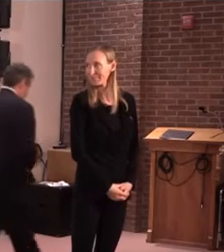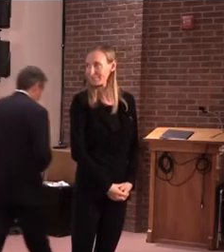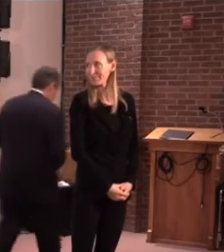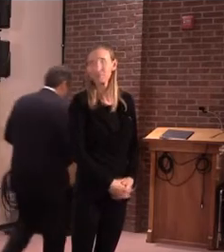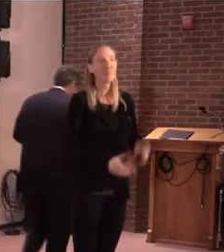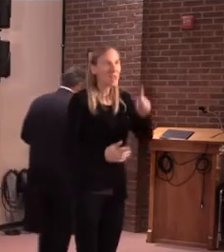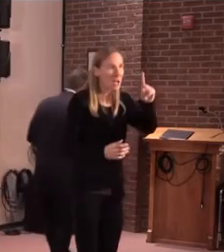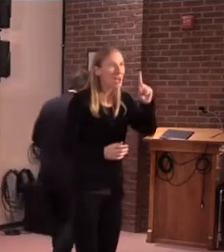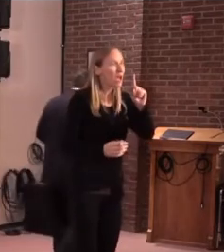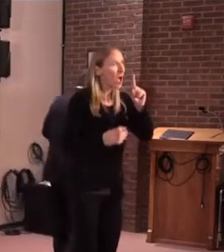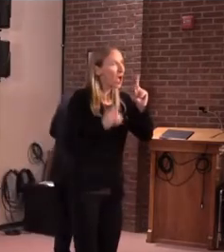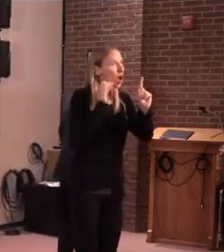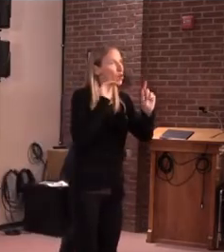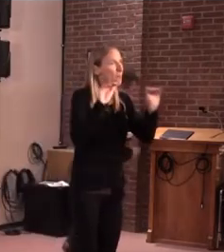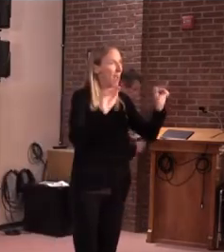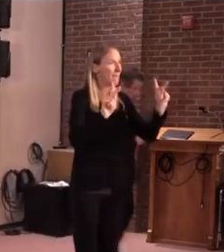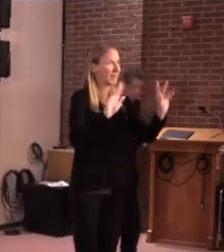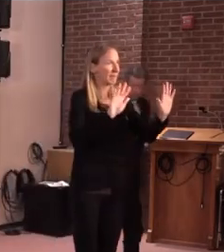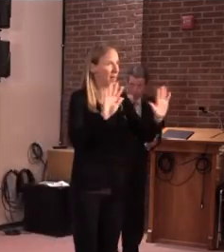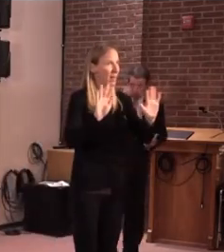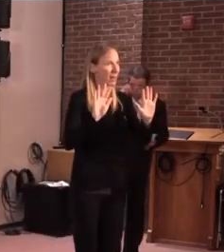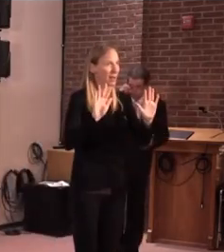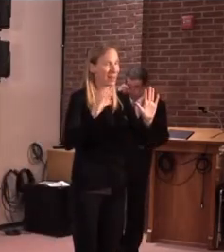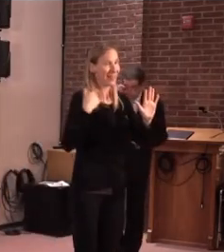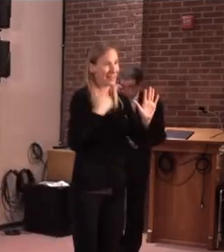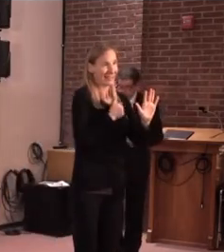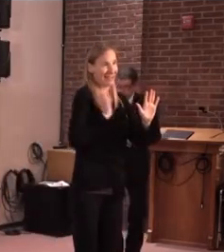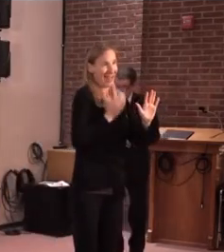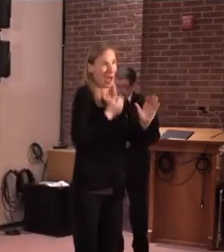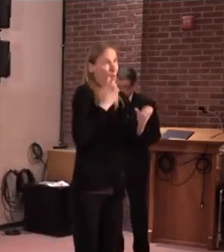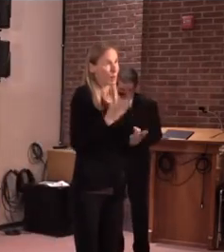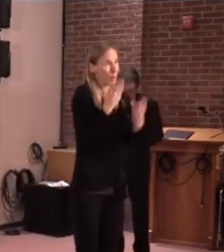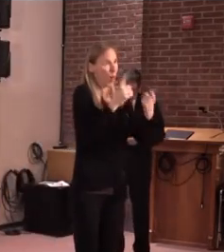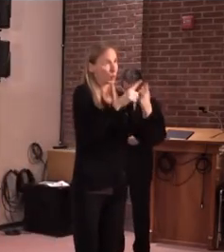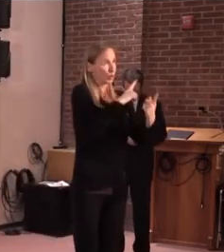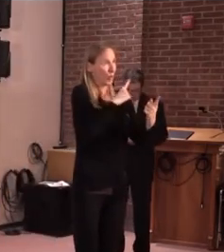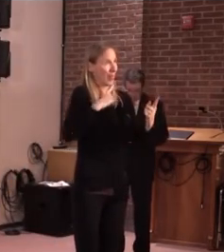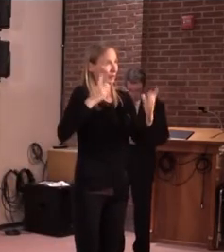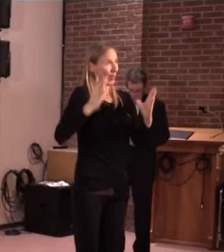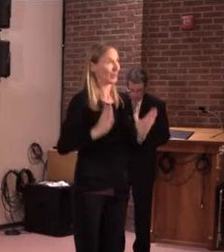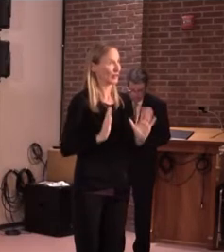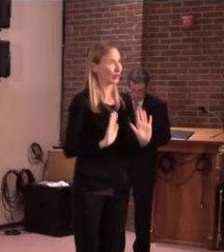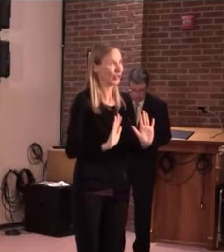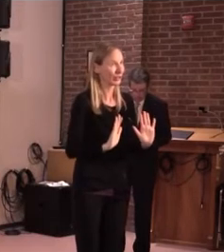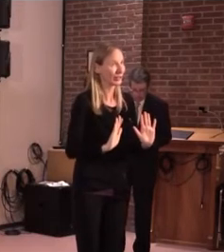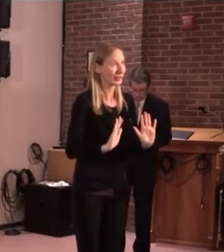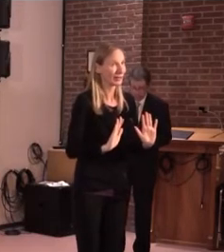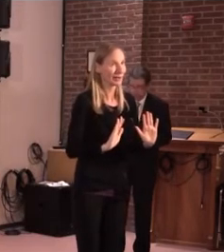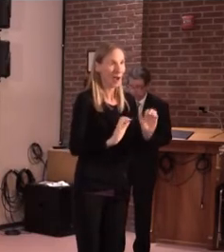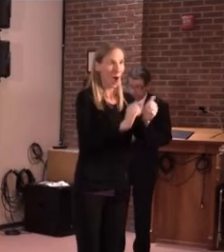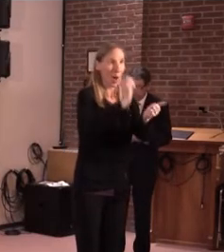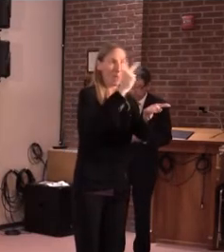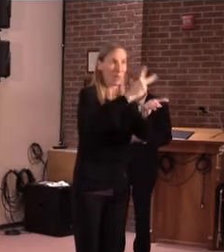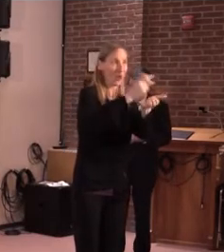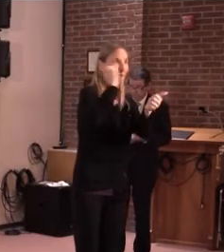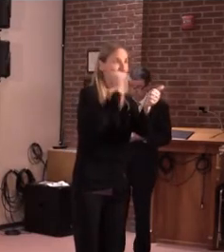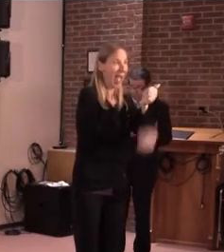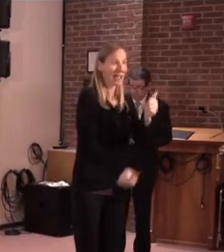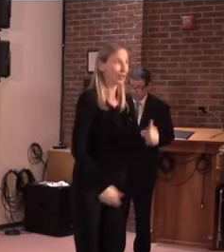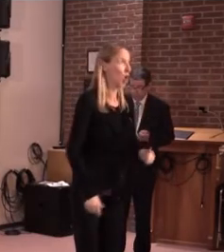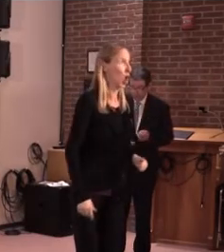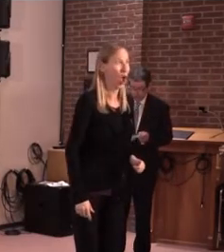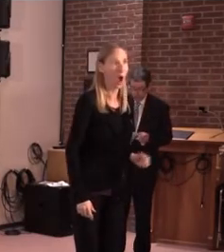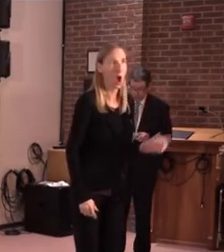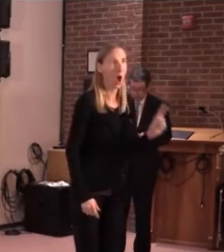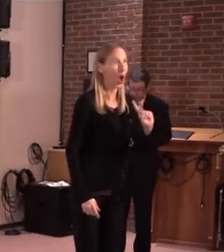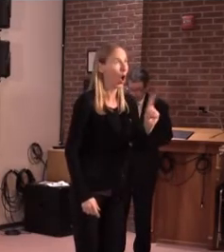I do want to remind everyone, this is our proposal to the legislature at this point in time. So none of this has passed yet. We're